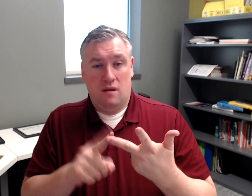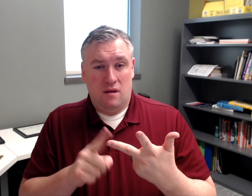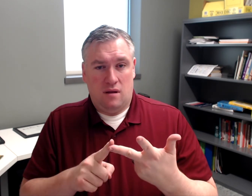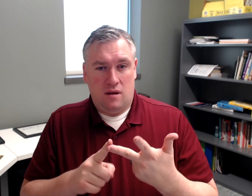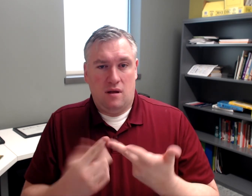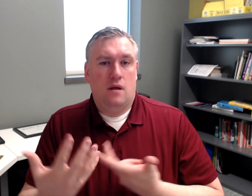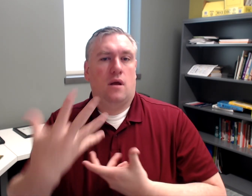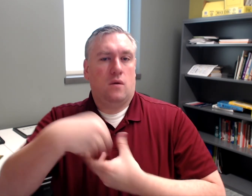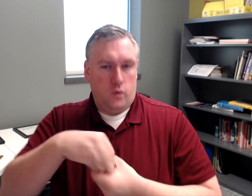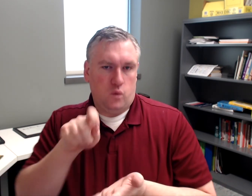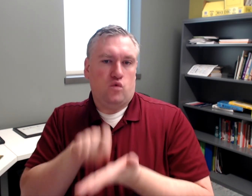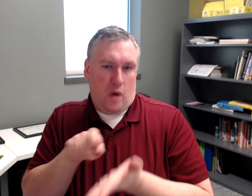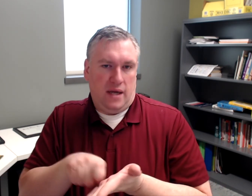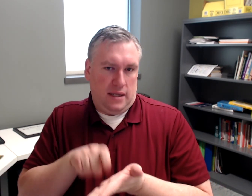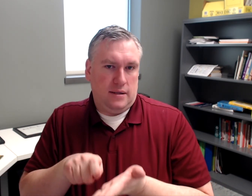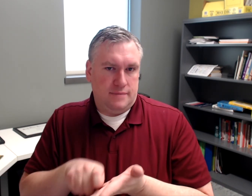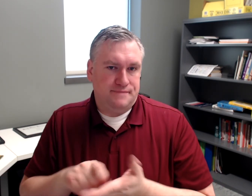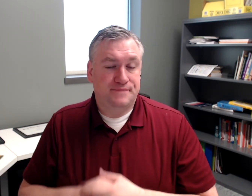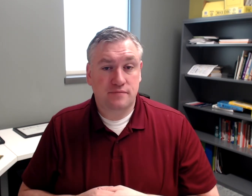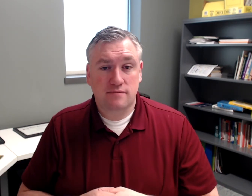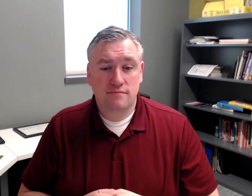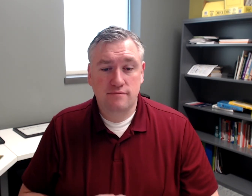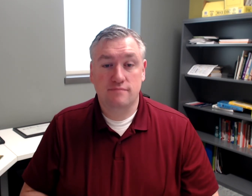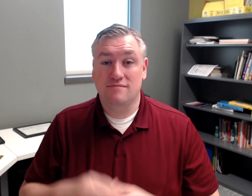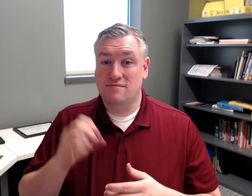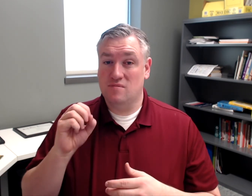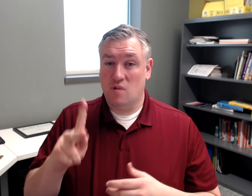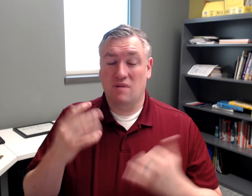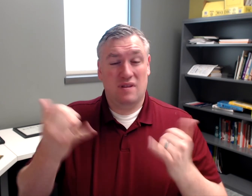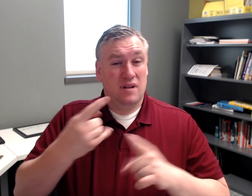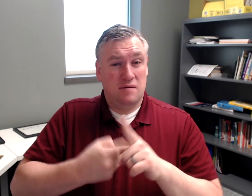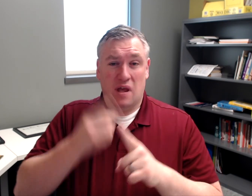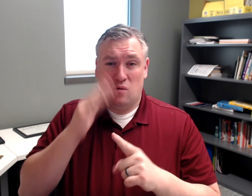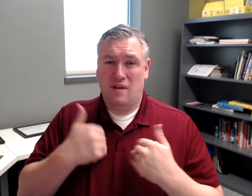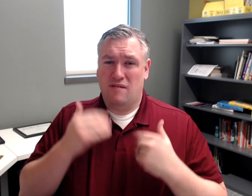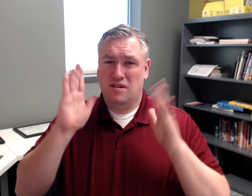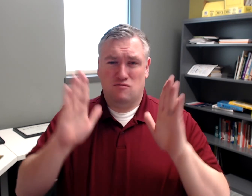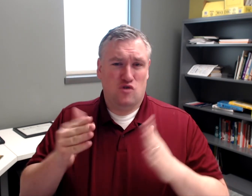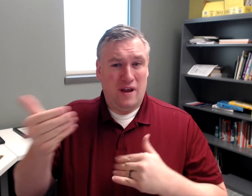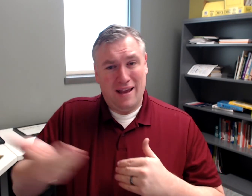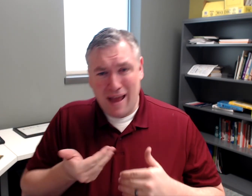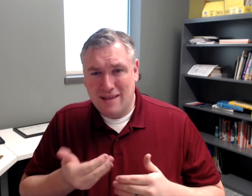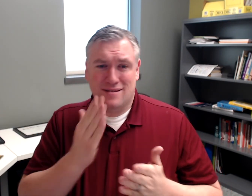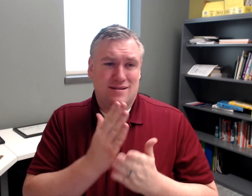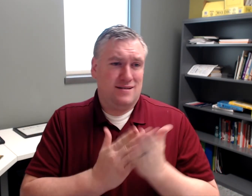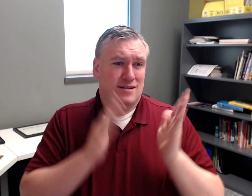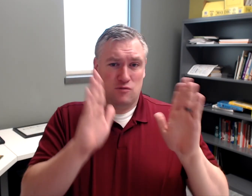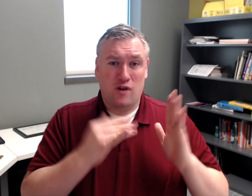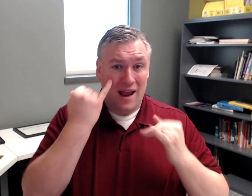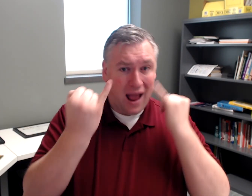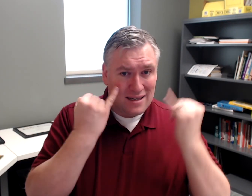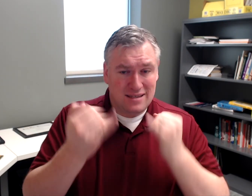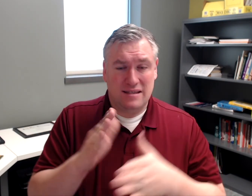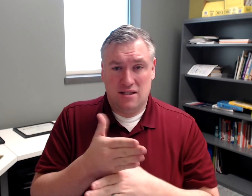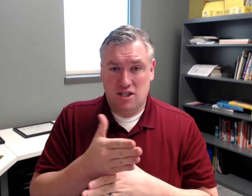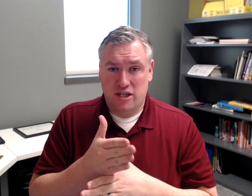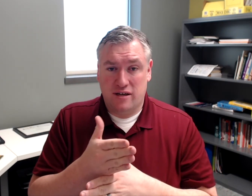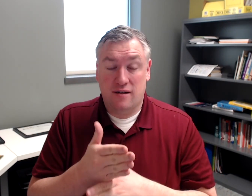approach. And third, include writing. Okay, this month we're going to have some great guests. We're going to have some great